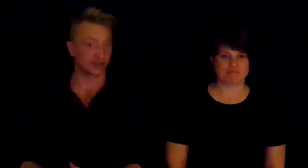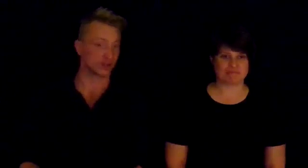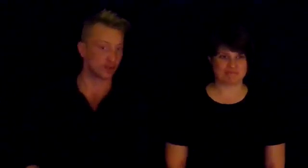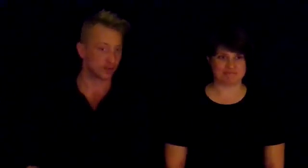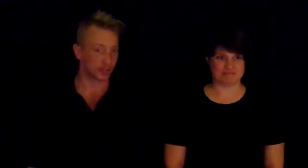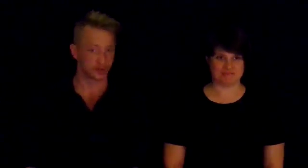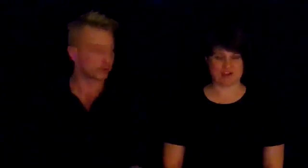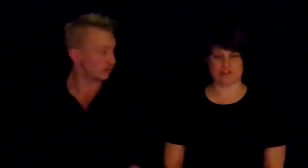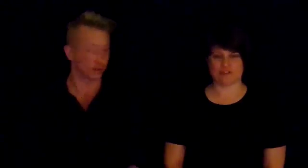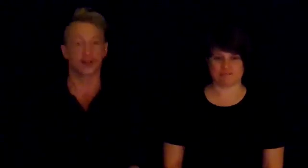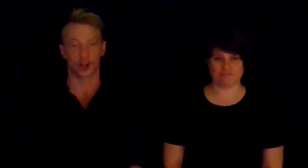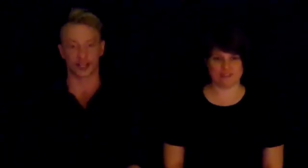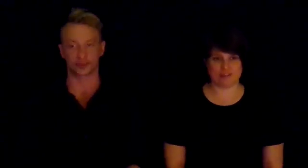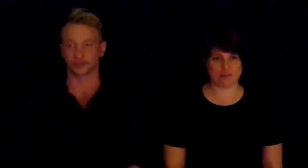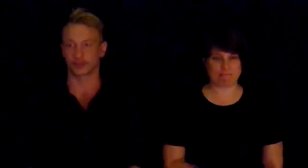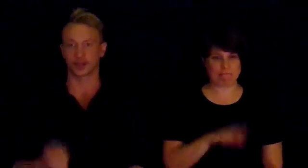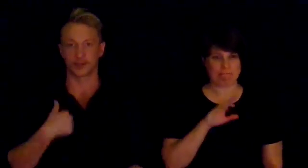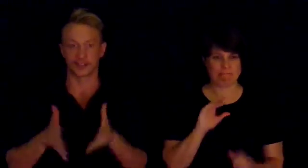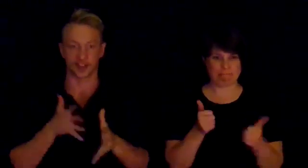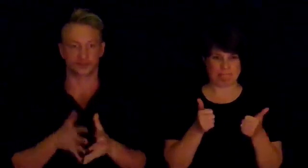New voice. Our voice.